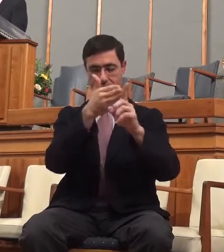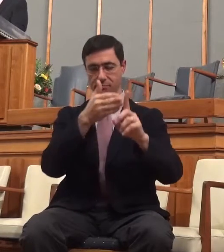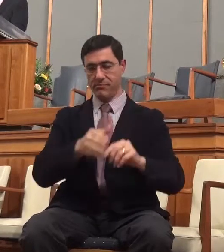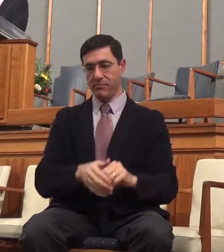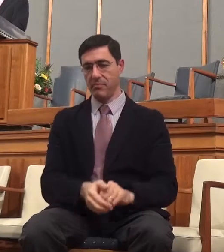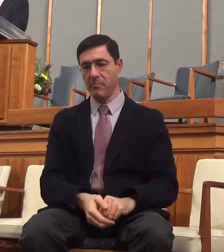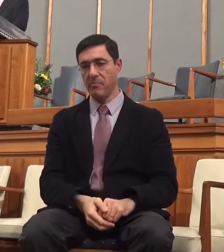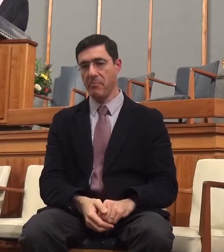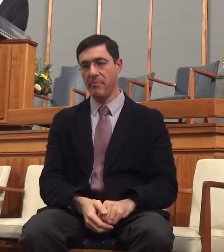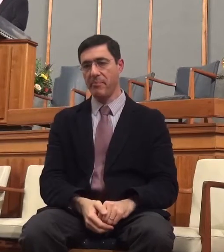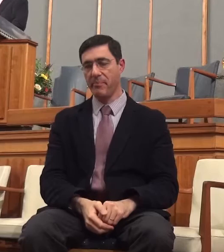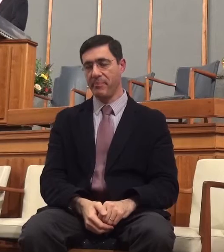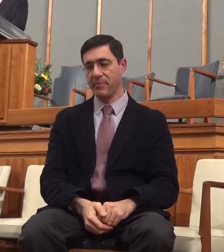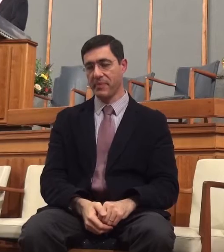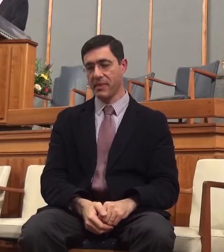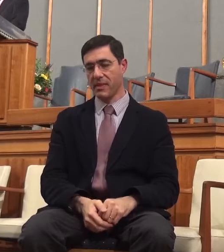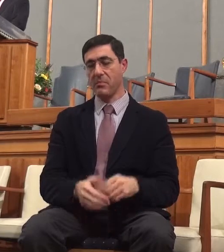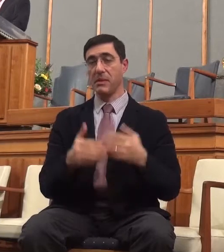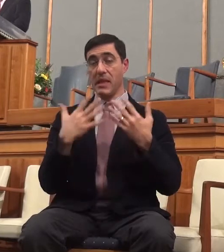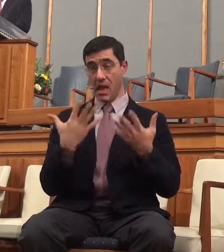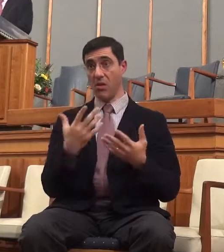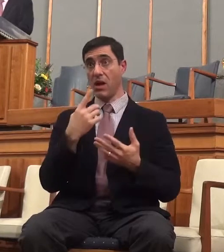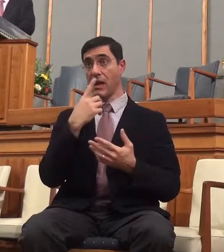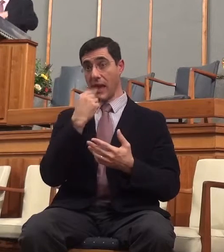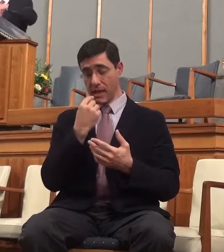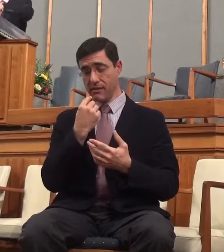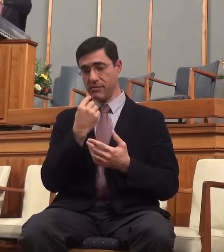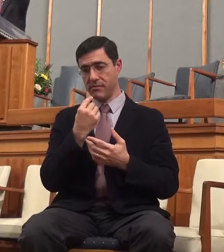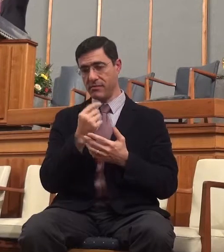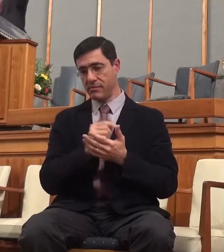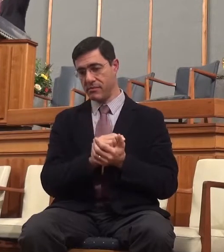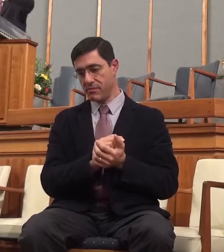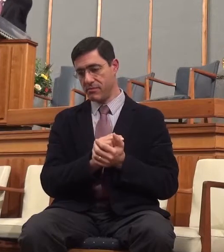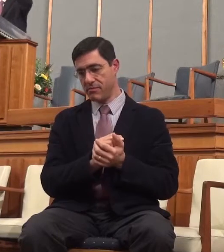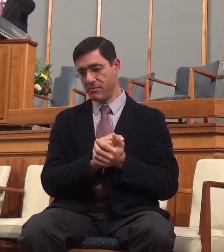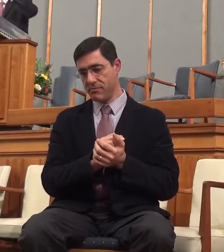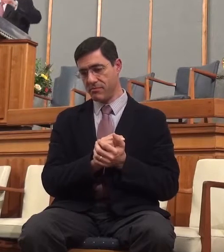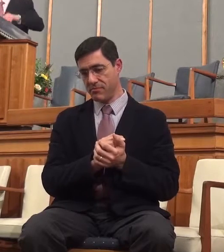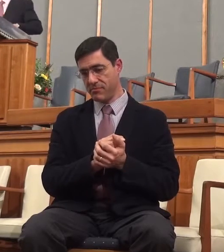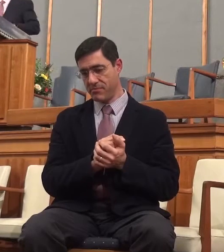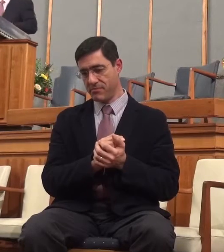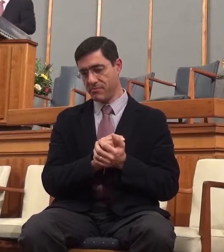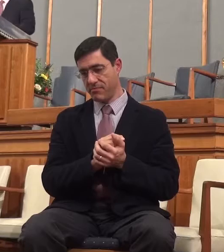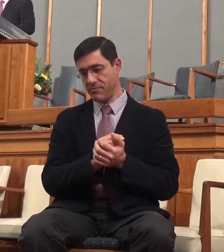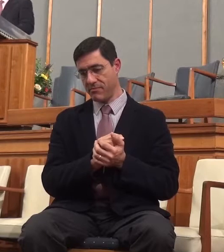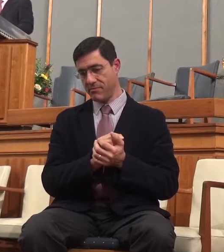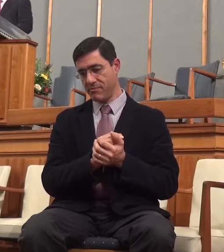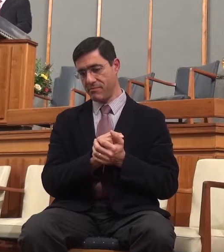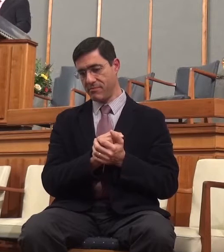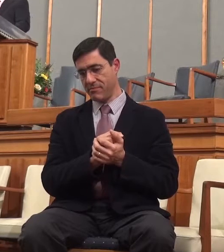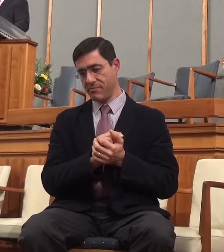rocket-propelled shell right onto the tank. And his box was connected to it by this